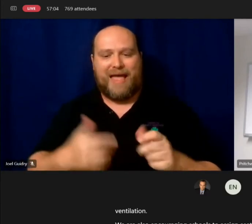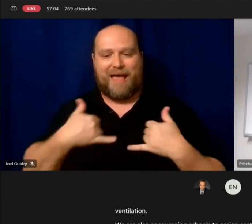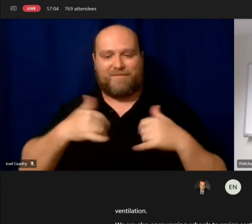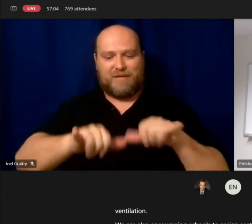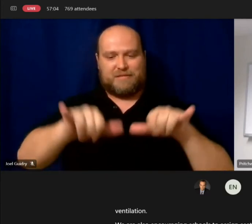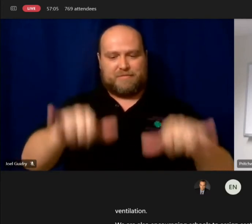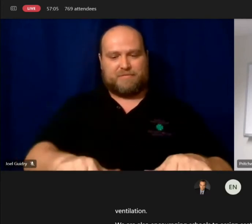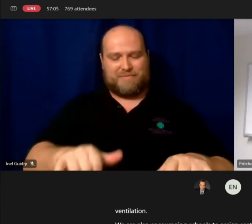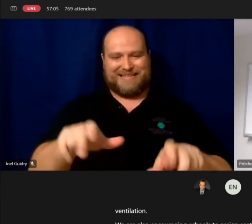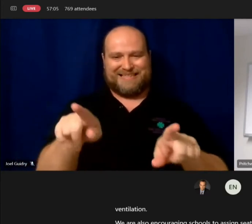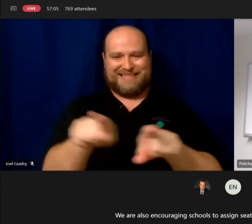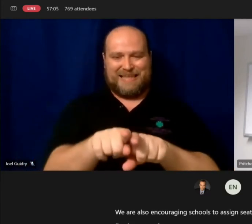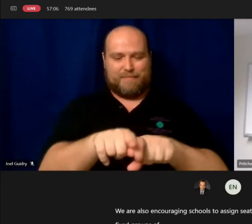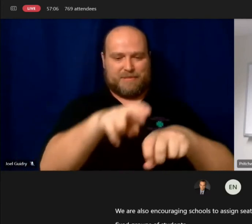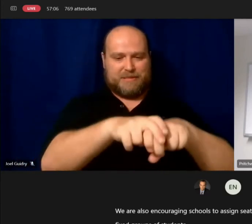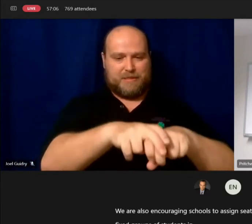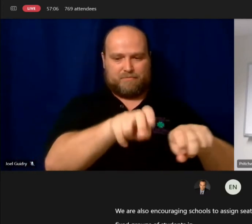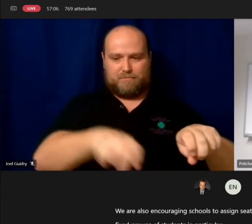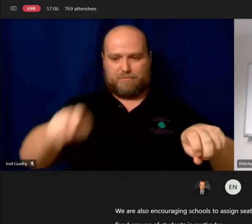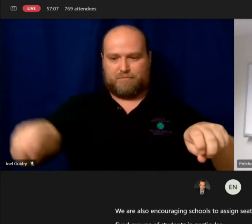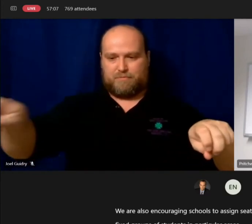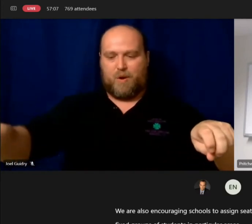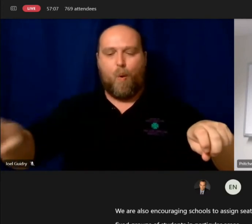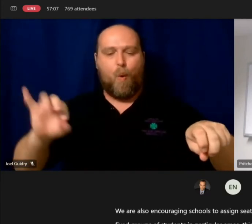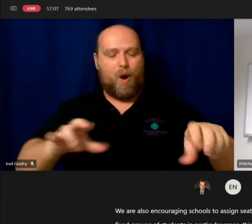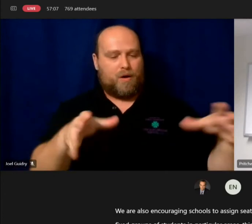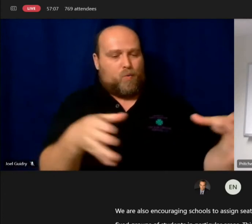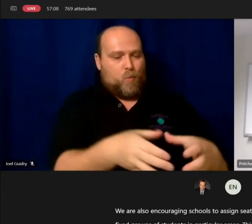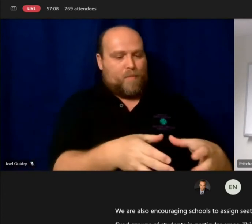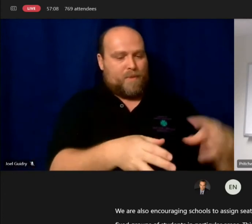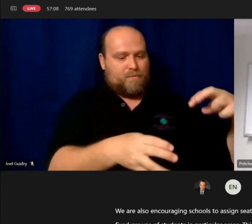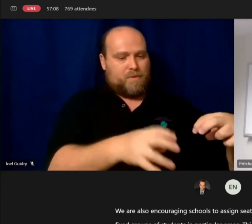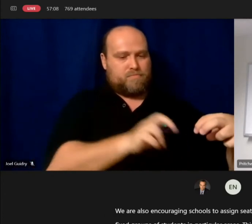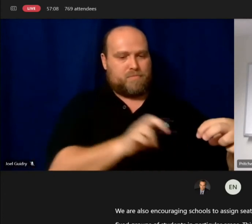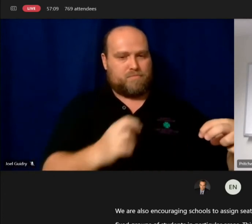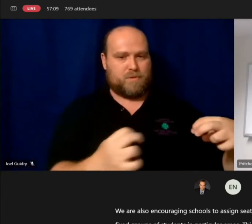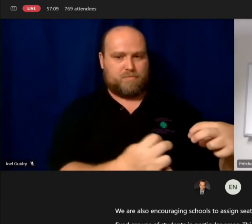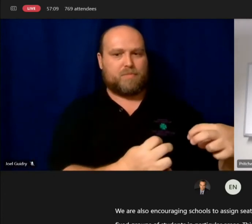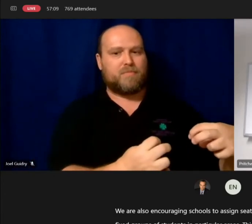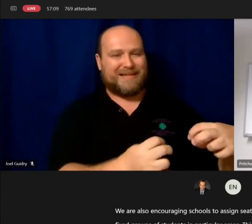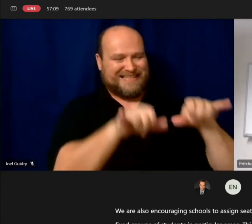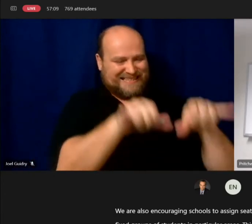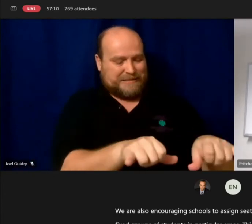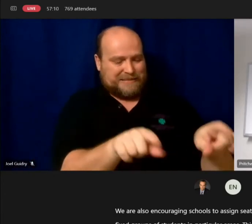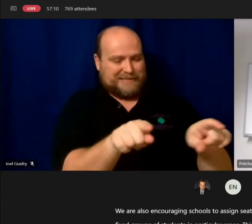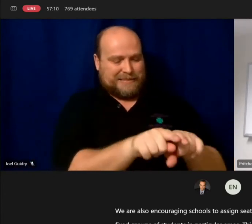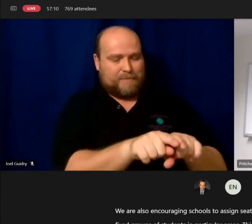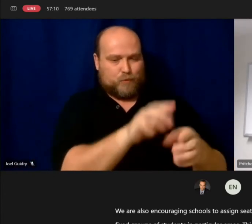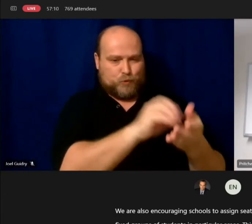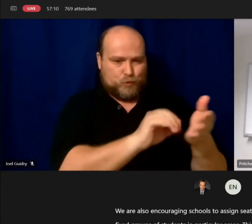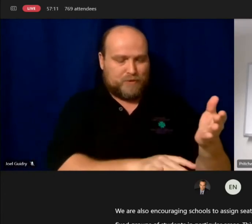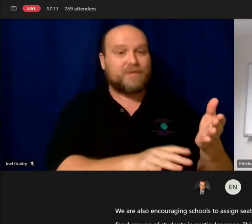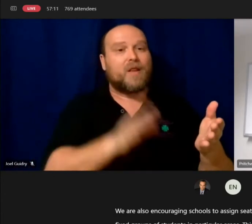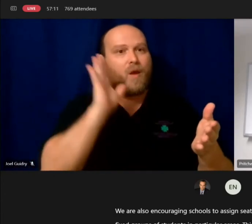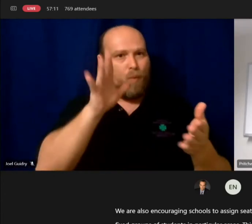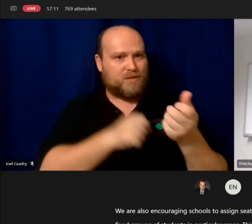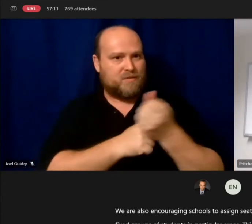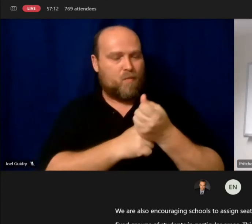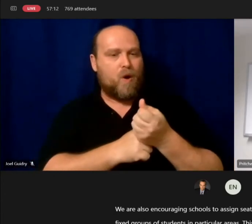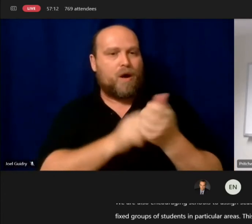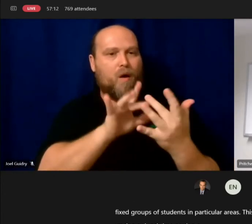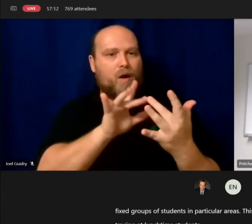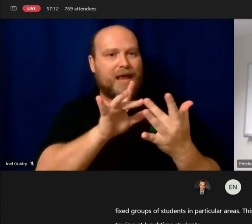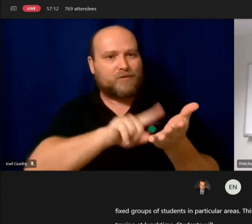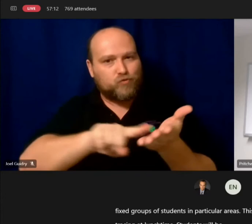in particular areas. This will also help to support contact tracing. At lunchtime, students will be asked to wash their